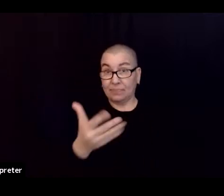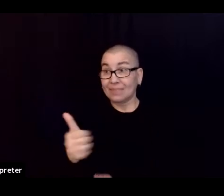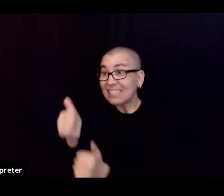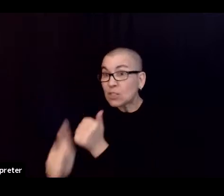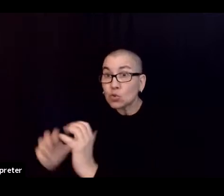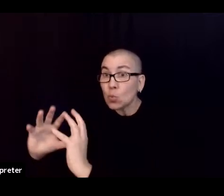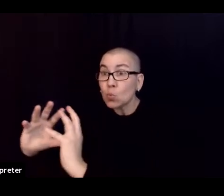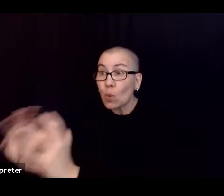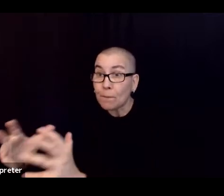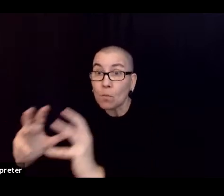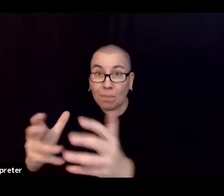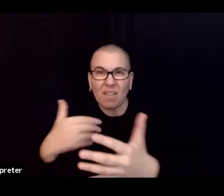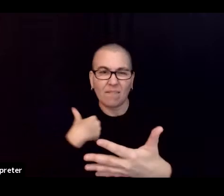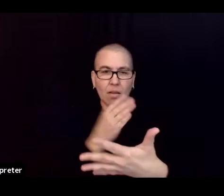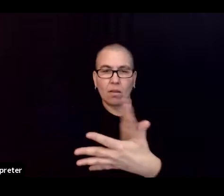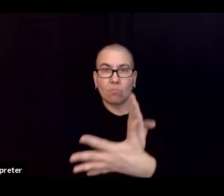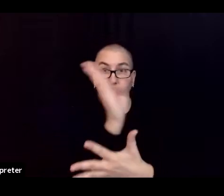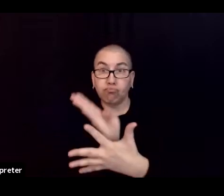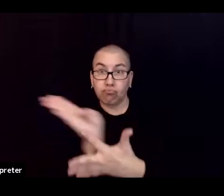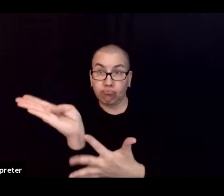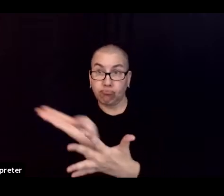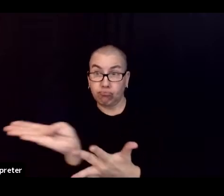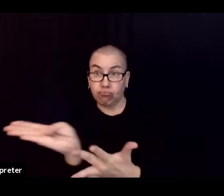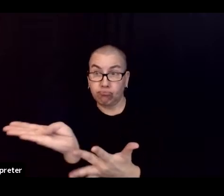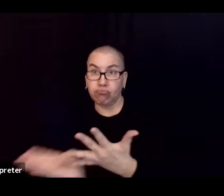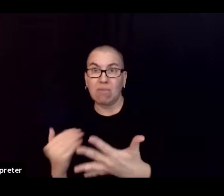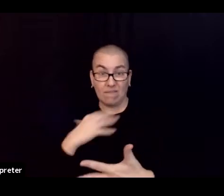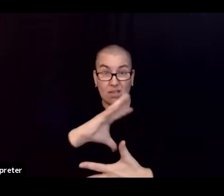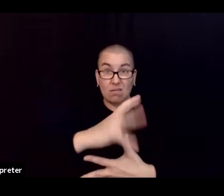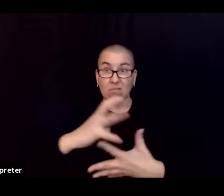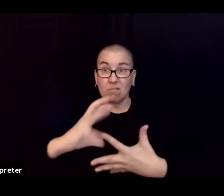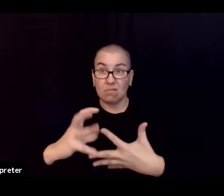logical main vaccination source. For people